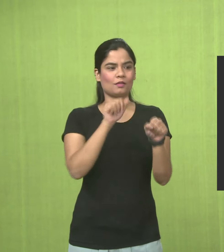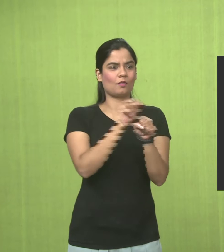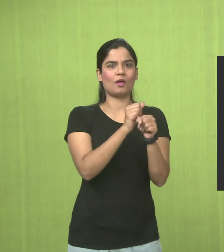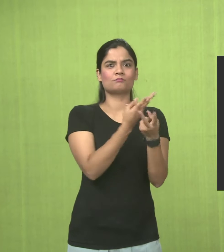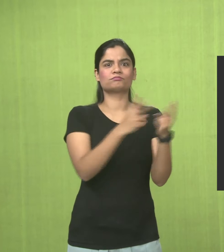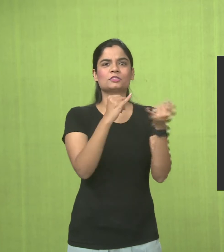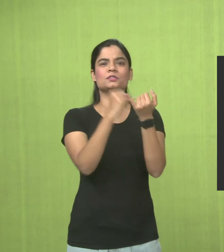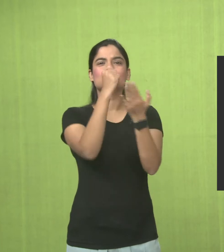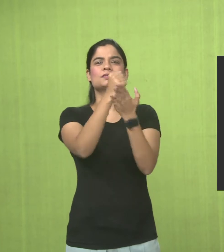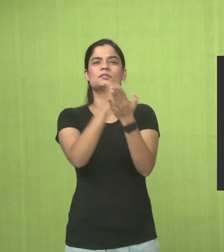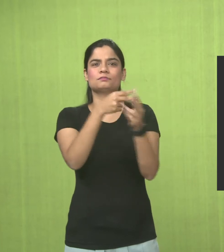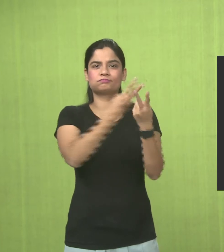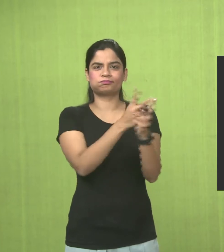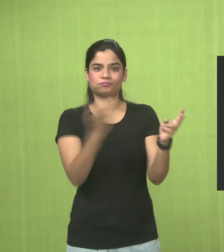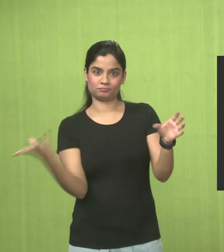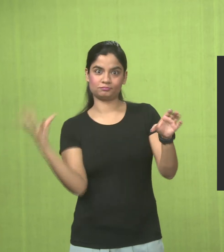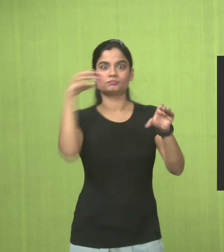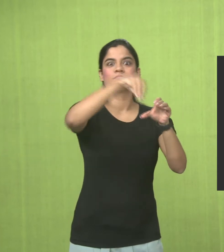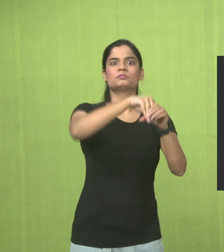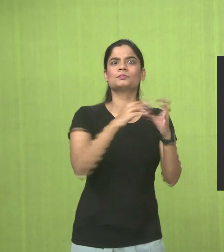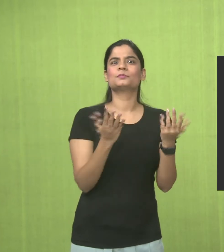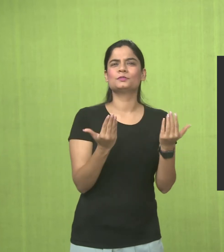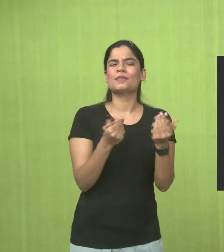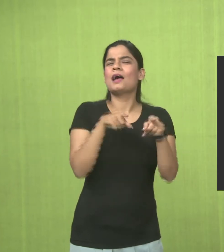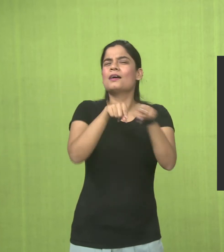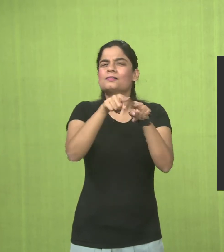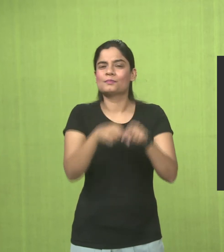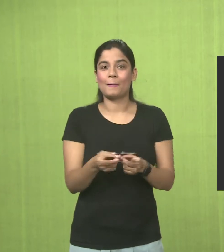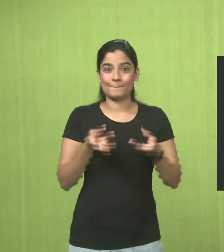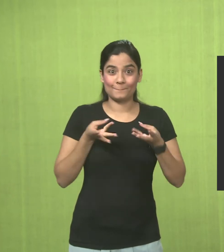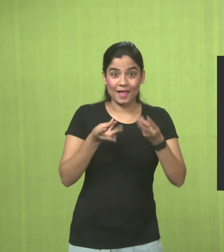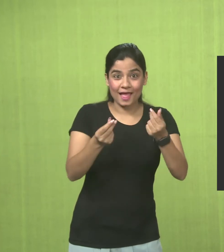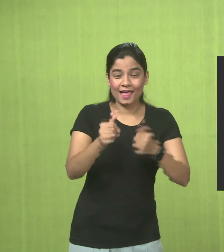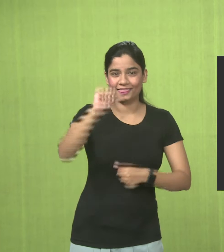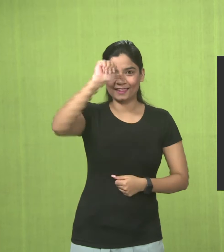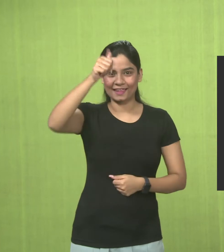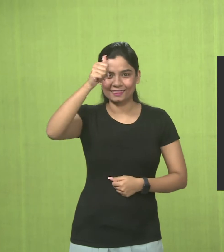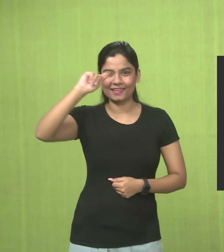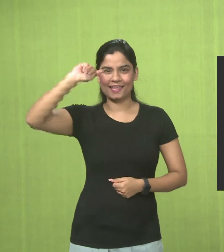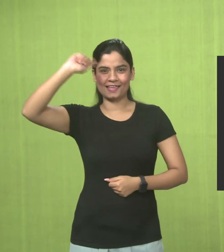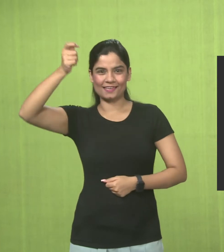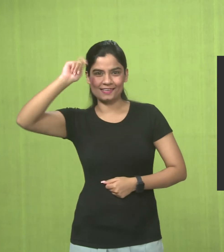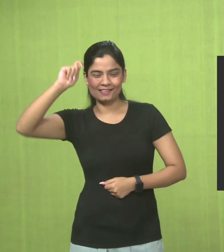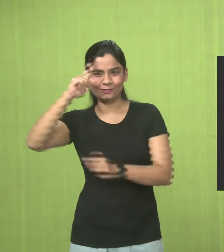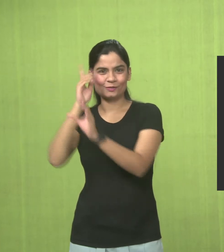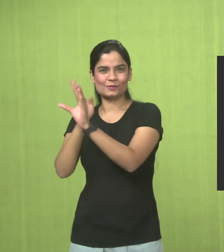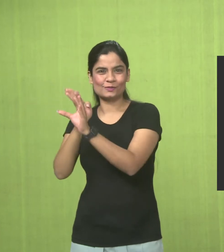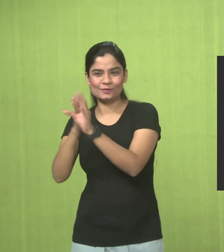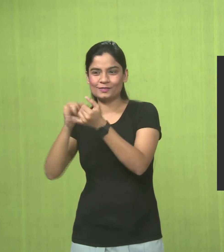Home science is a multidisciplinary approach. It includes various subjects, be it maths,